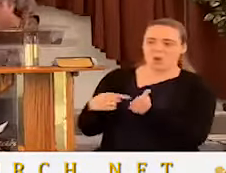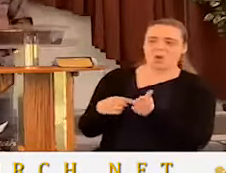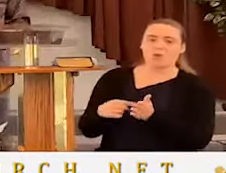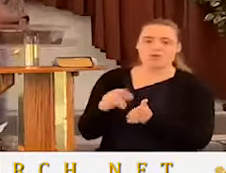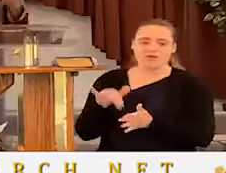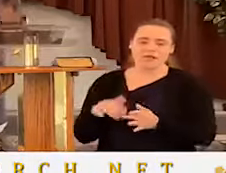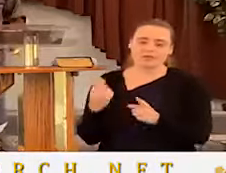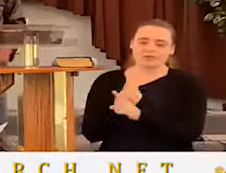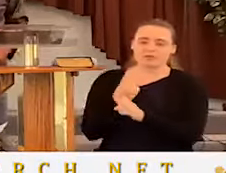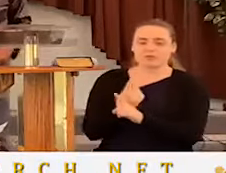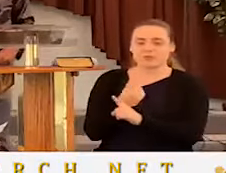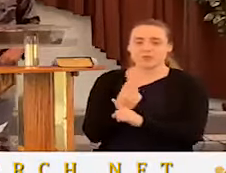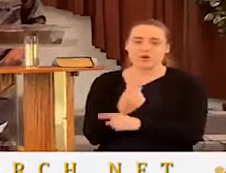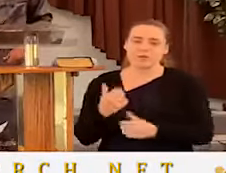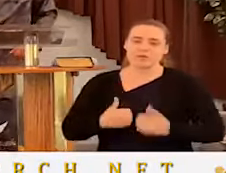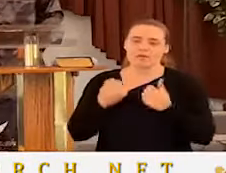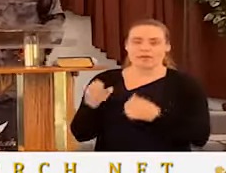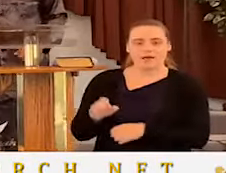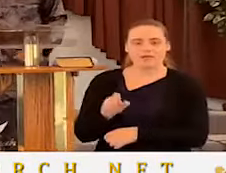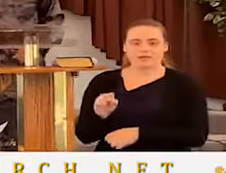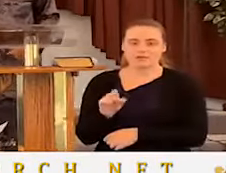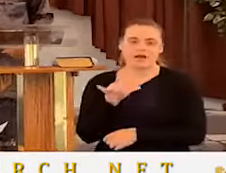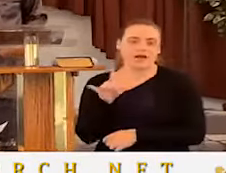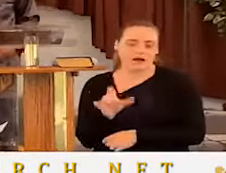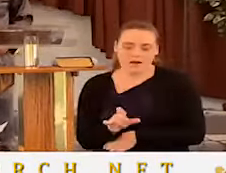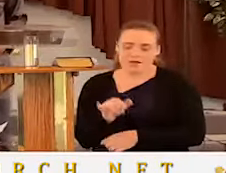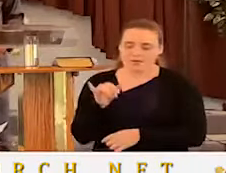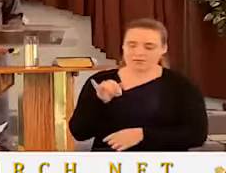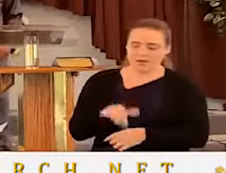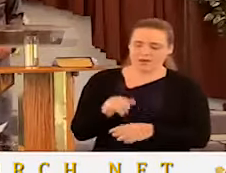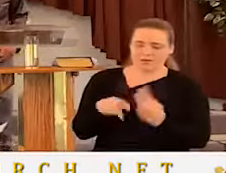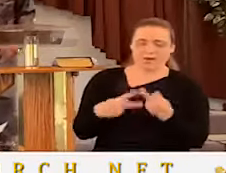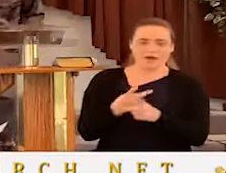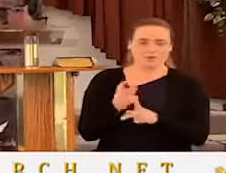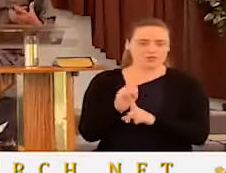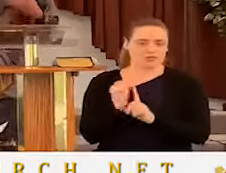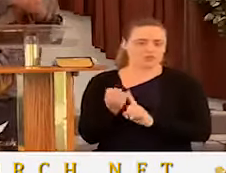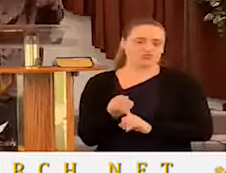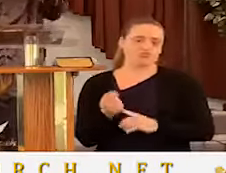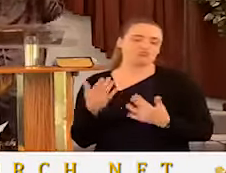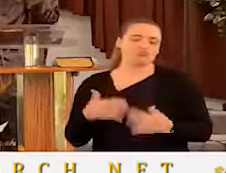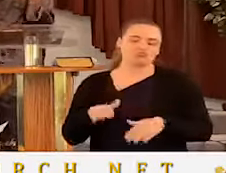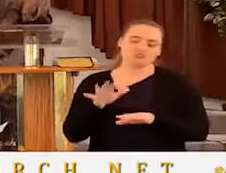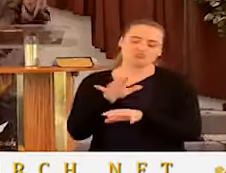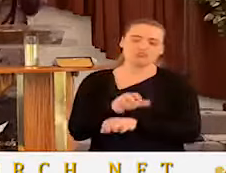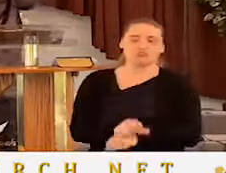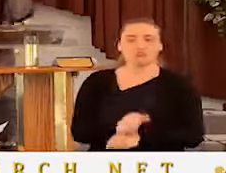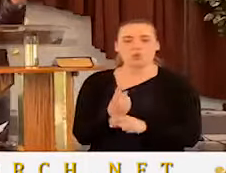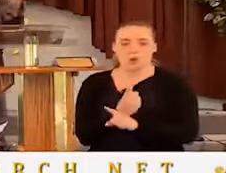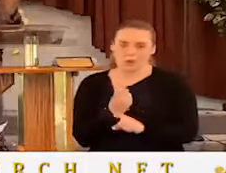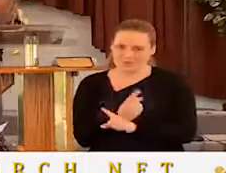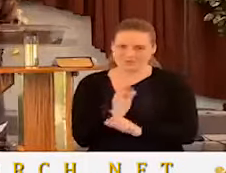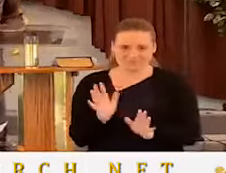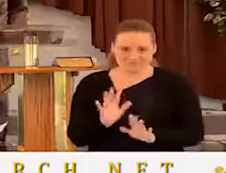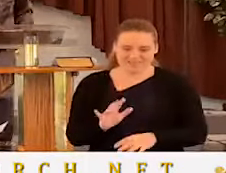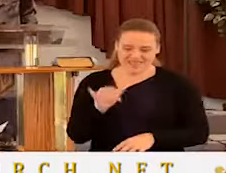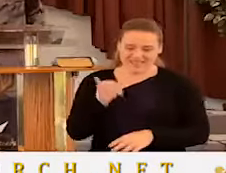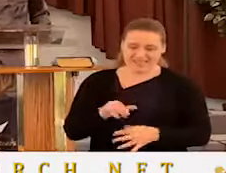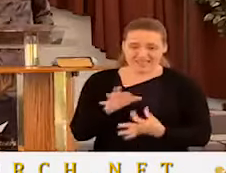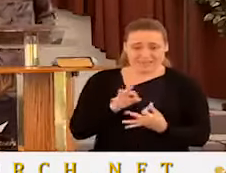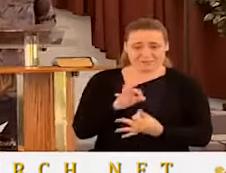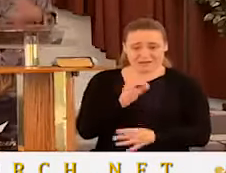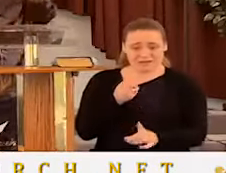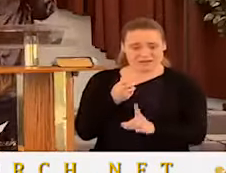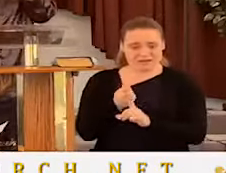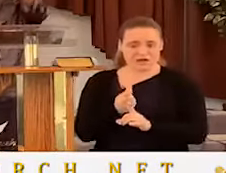normal lifestyle or situation. I'm going to tell you, my brothers and my sisters, that this is a spirit of poverty